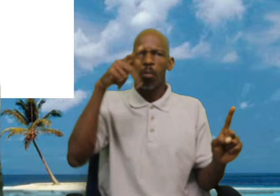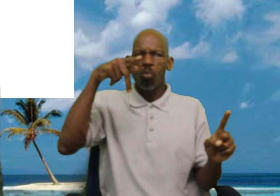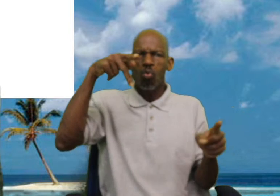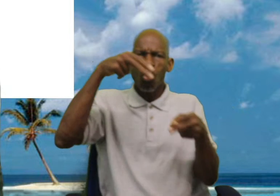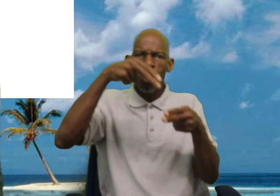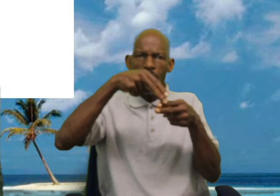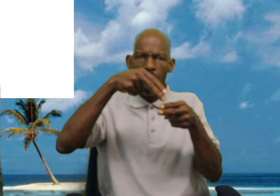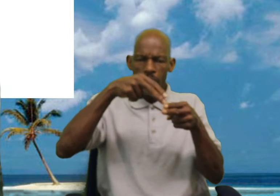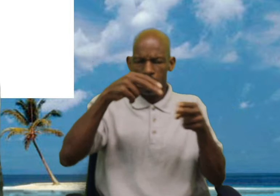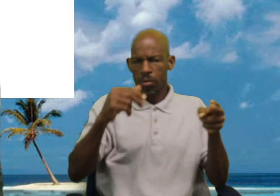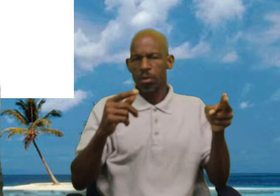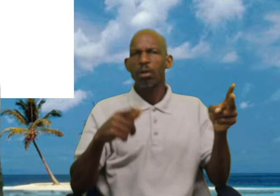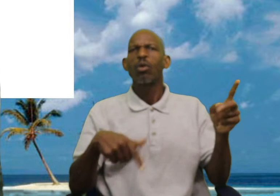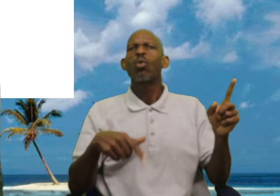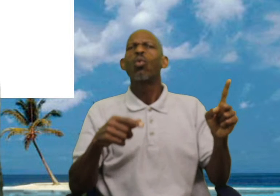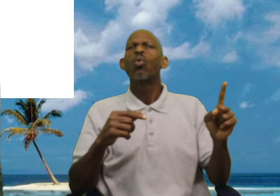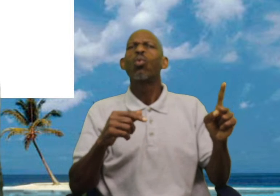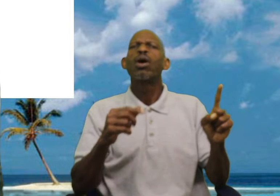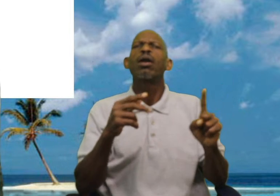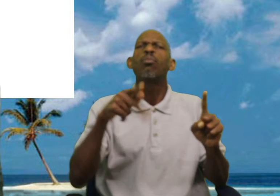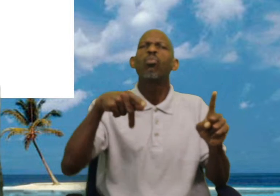use?